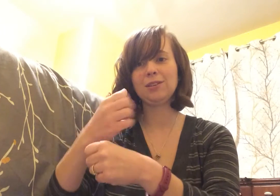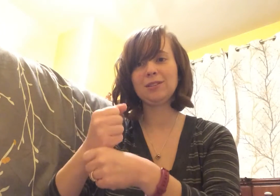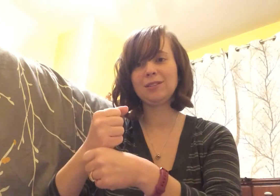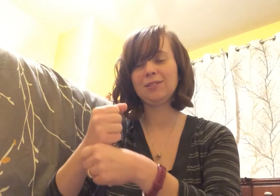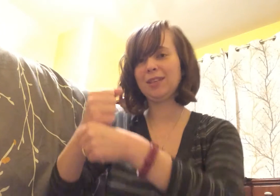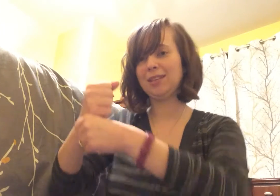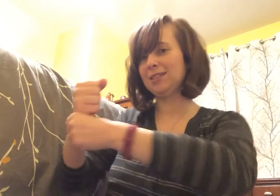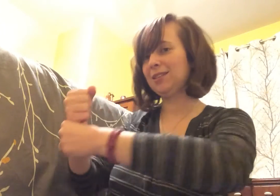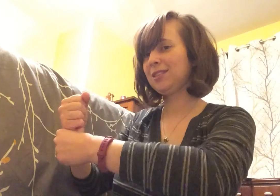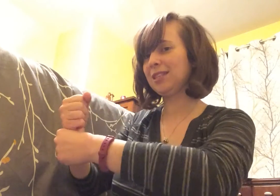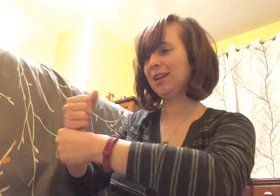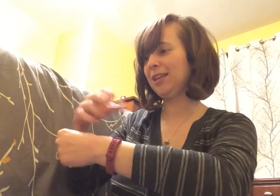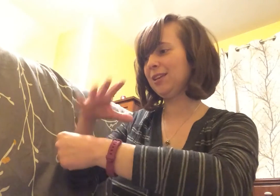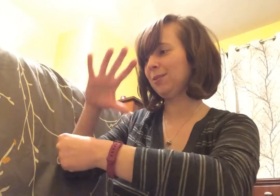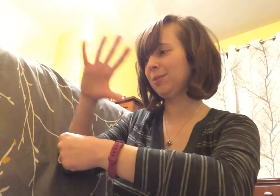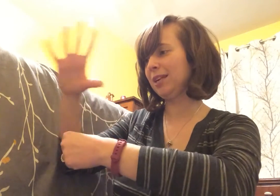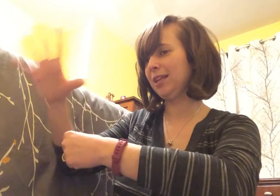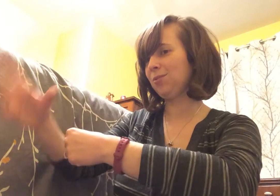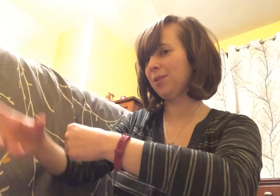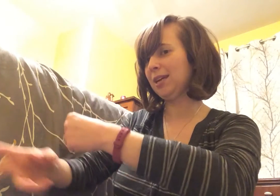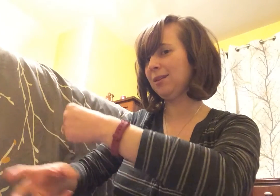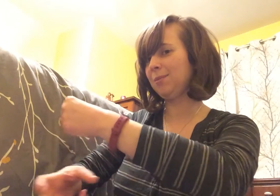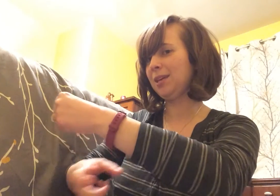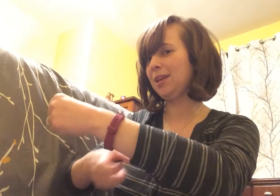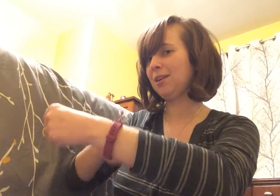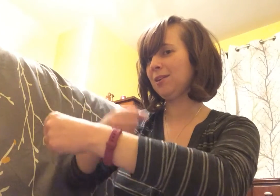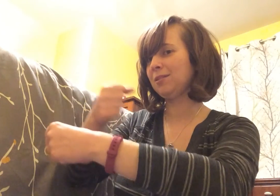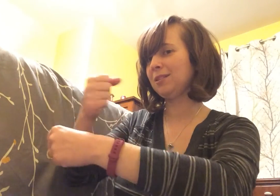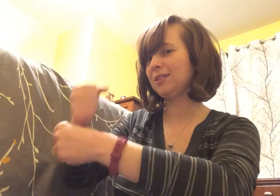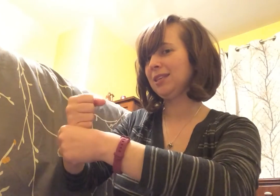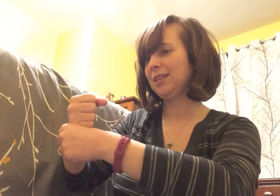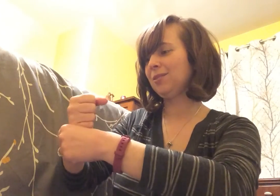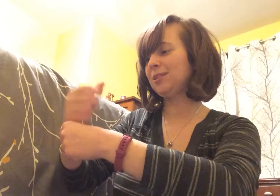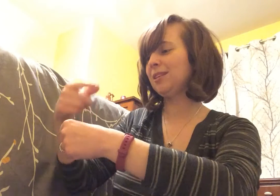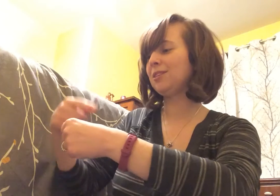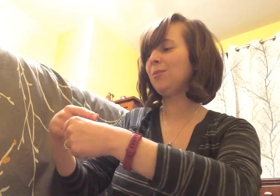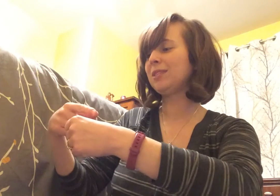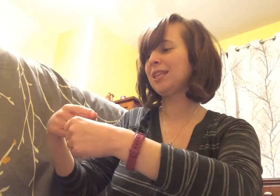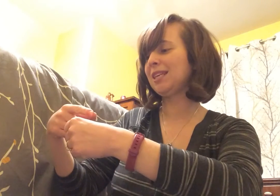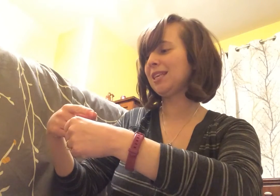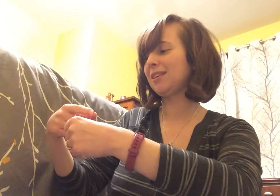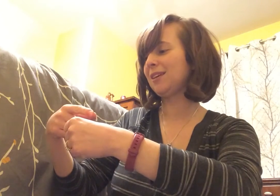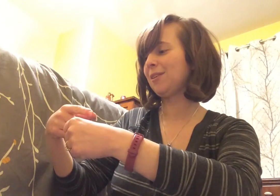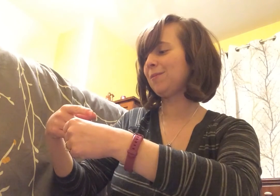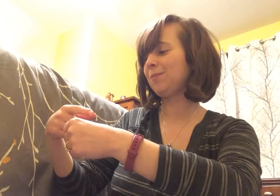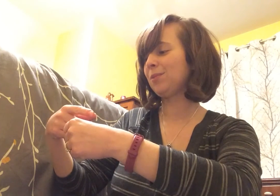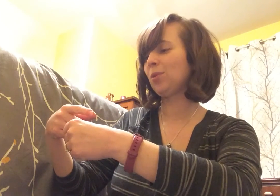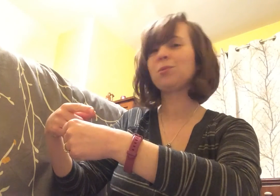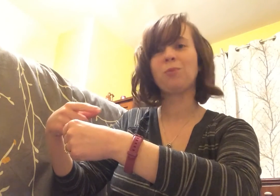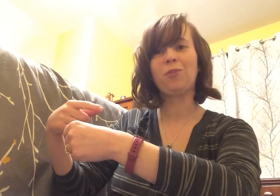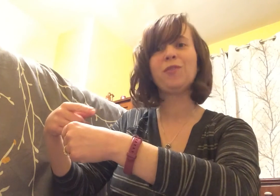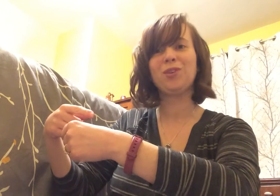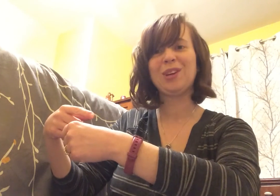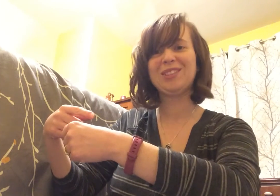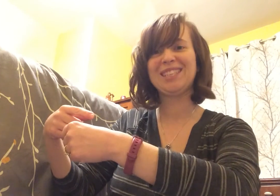Year. Okay. So you just kind of like, almost kind of like grabbing air, or it's almost like the earth revolving around the